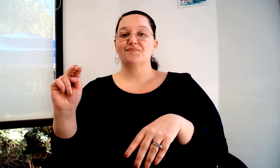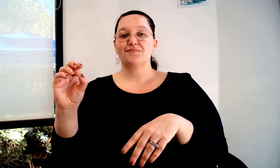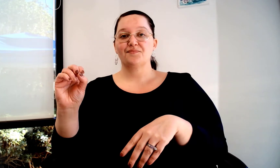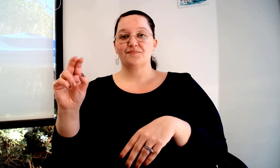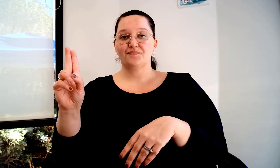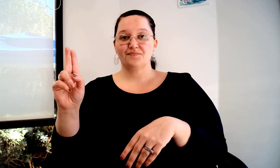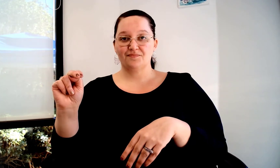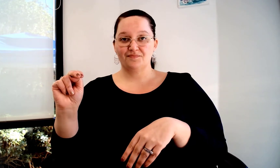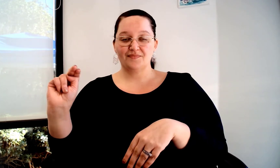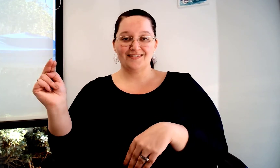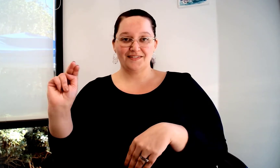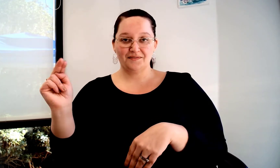We are starting with our nouns.